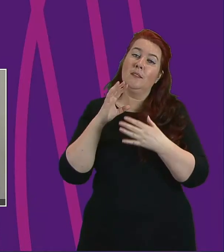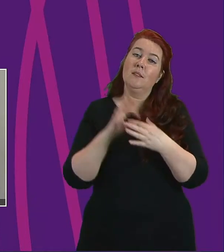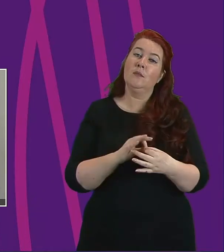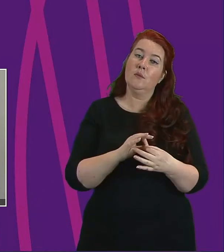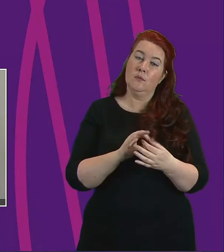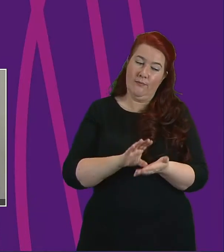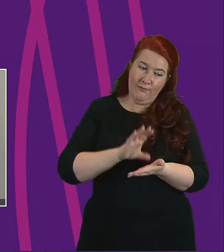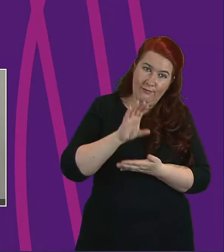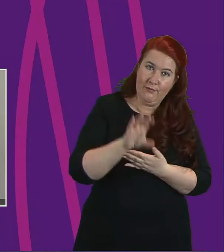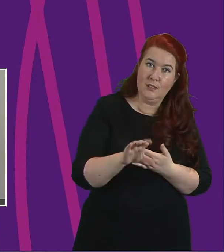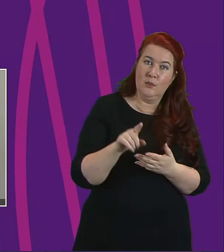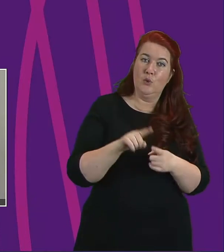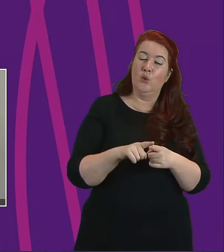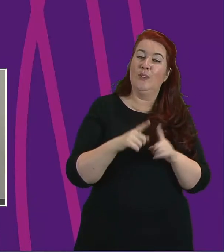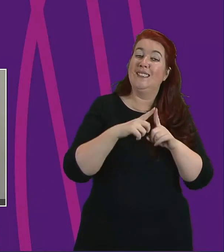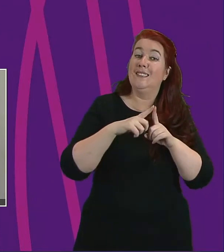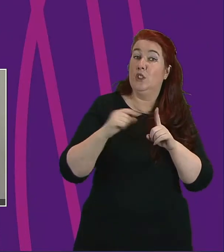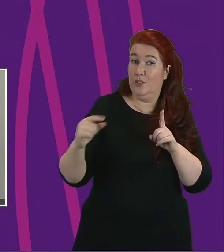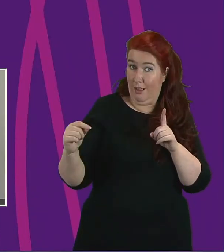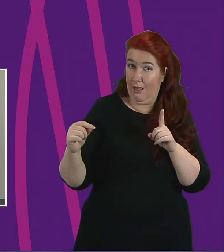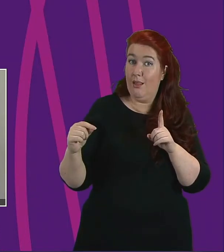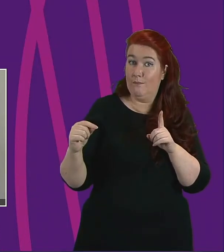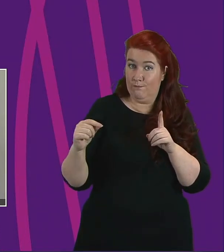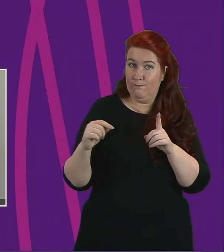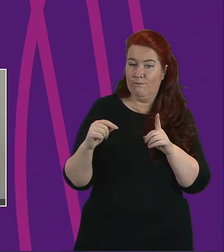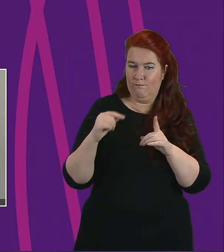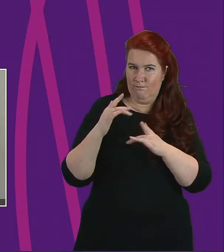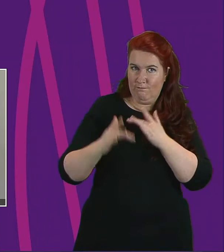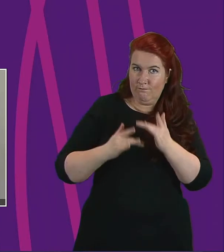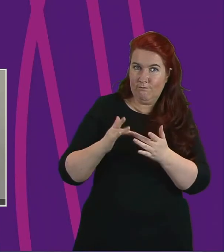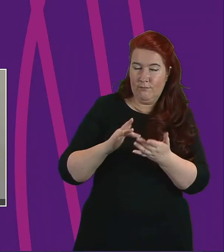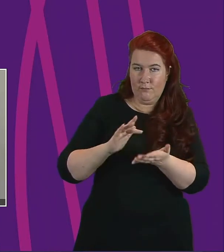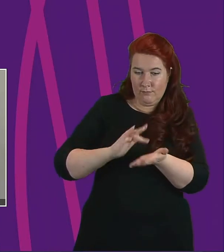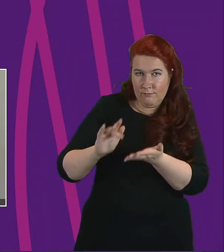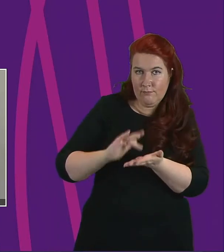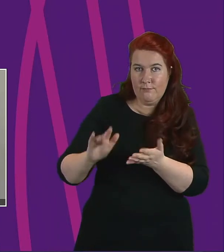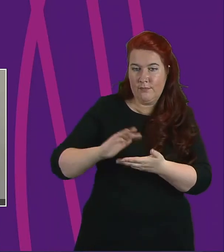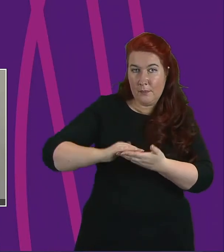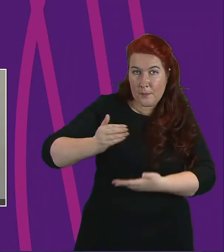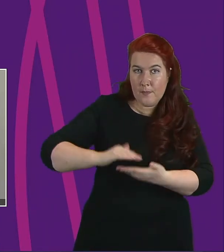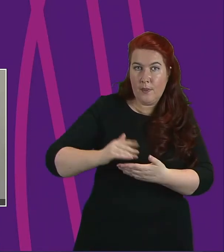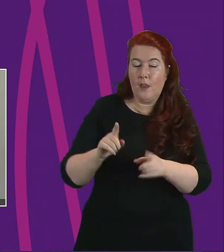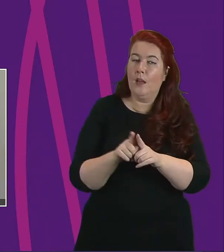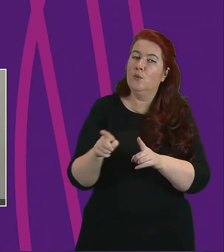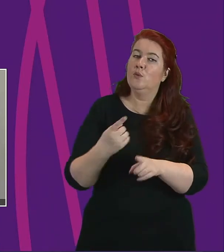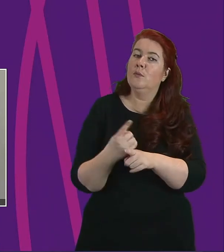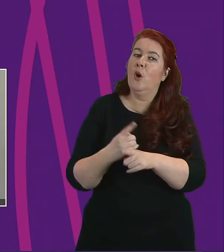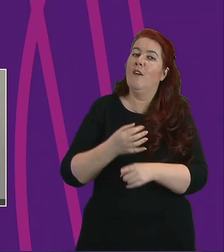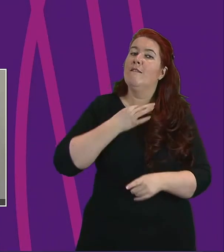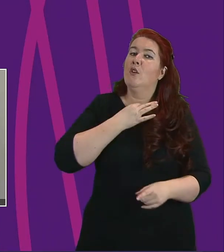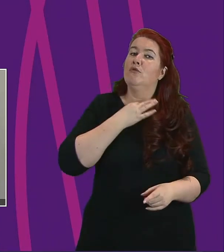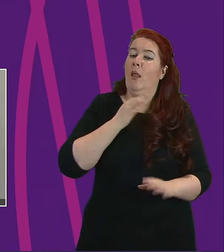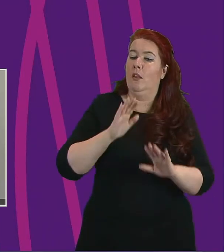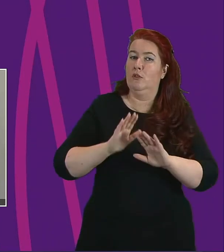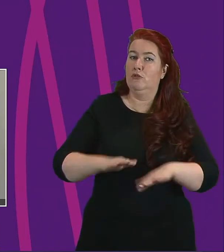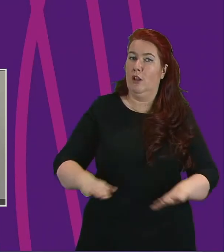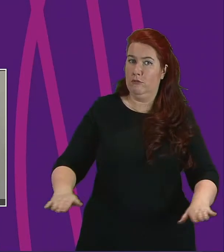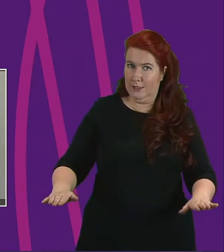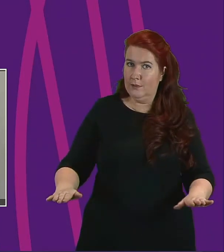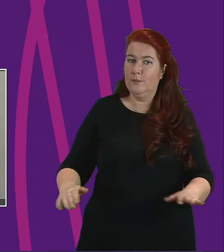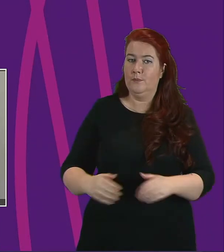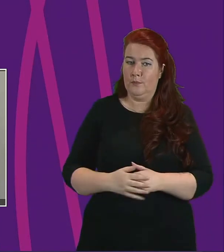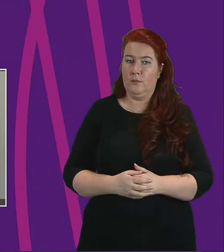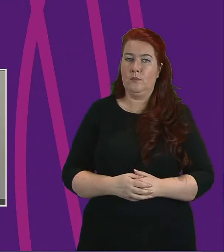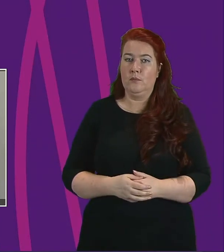investment into digital and his mention of vulnerable and children in the statement.